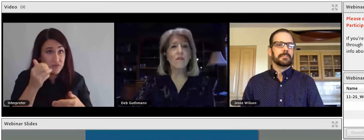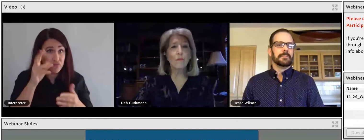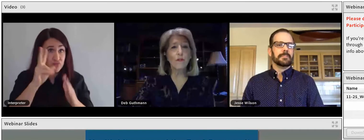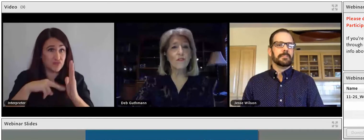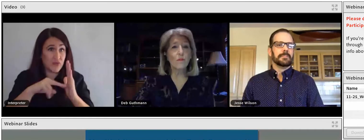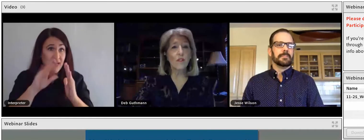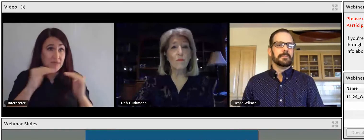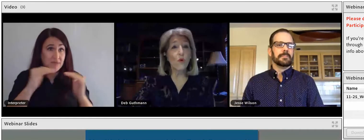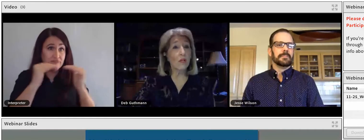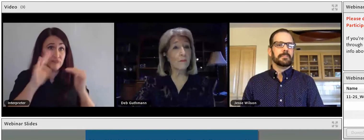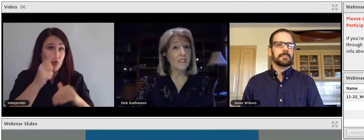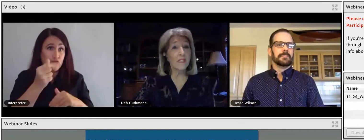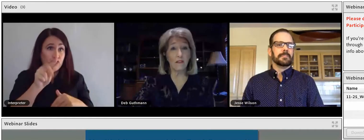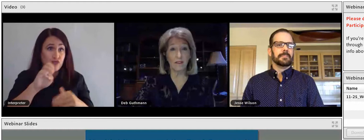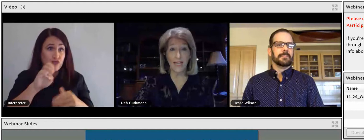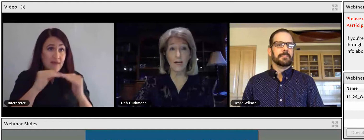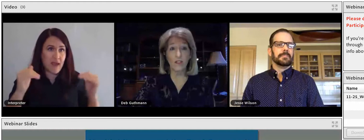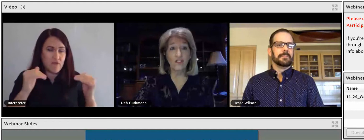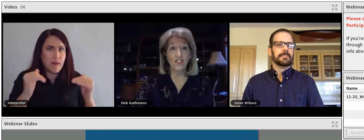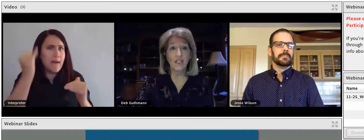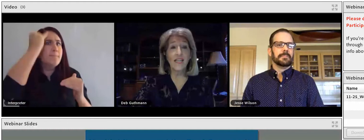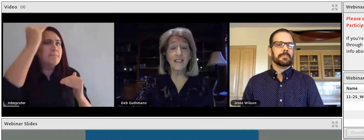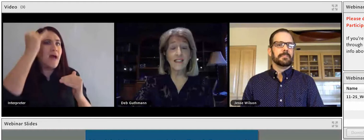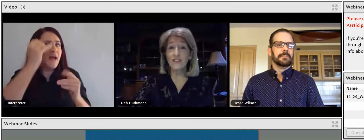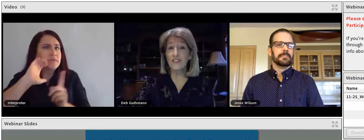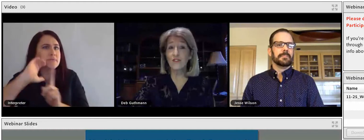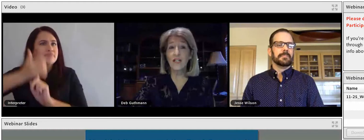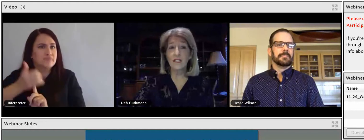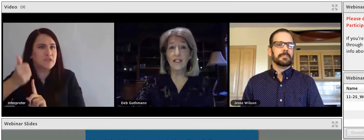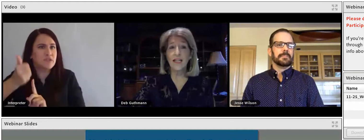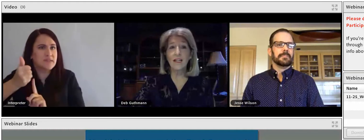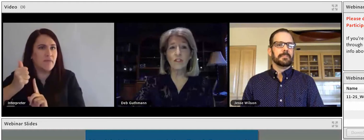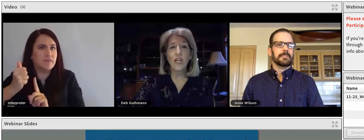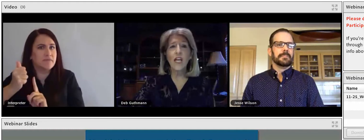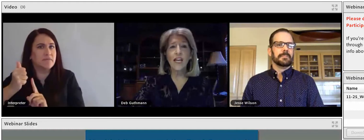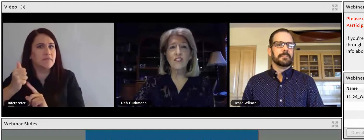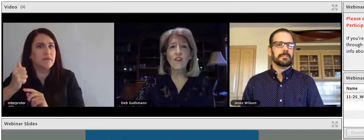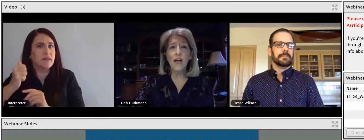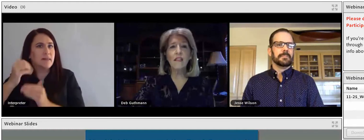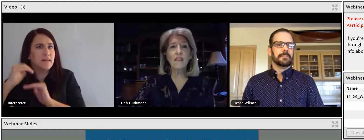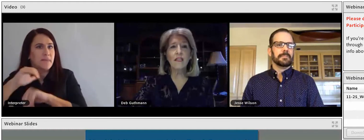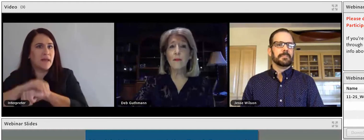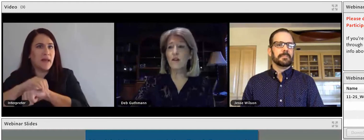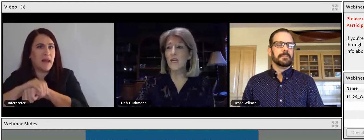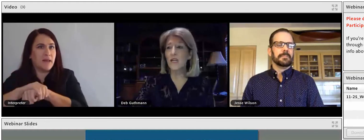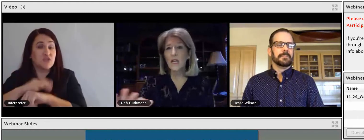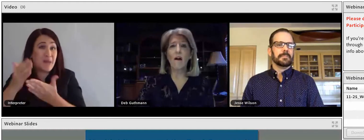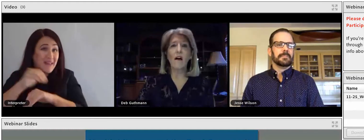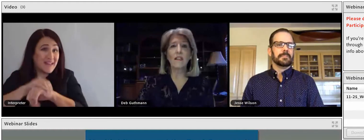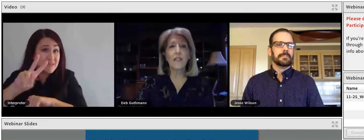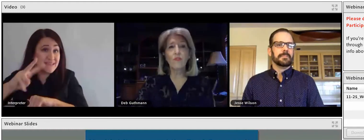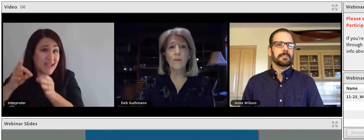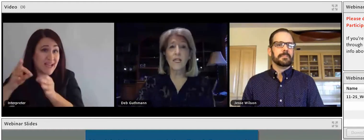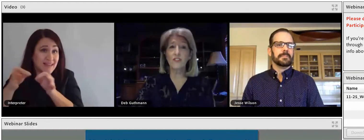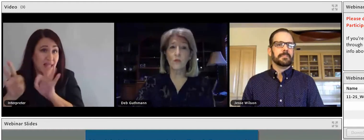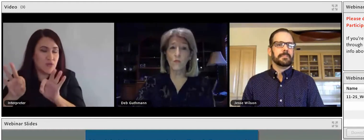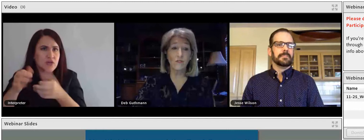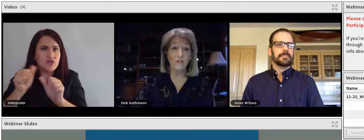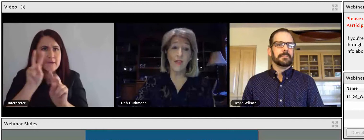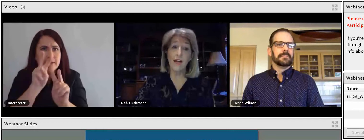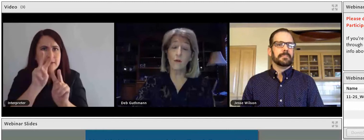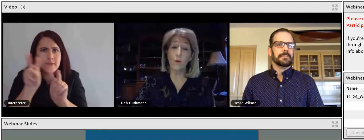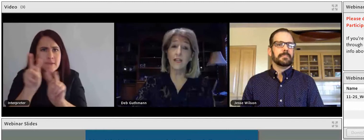imagine that you're a person with more limited language, English is your second language, and try and think about getting all of the